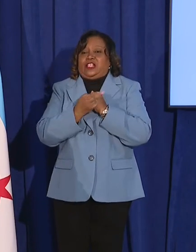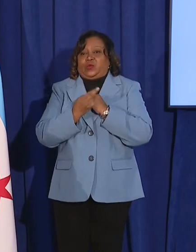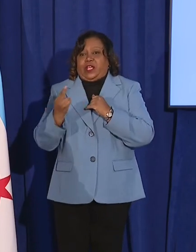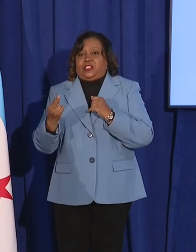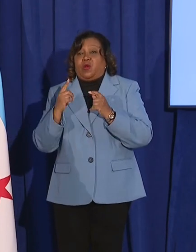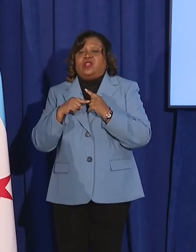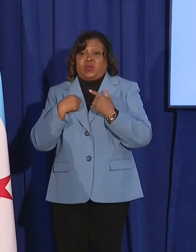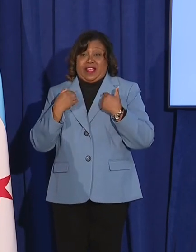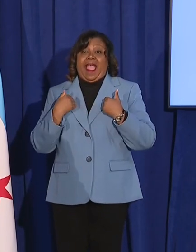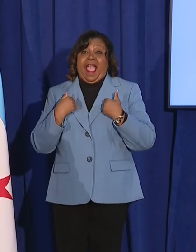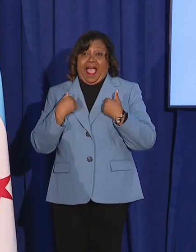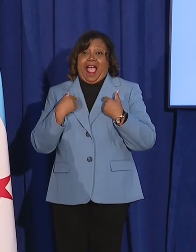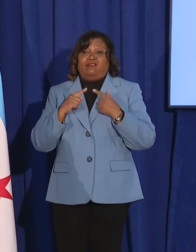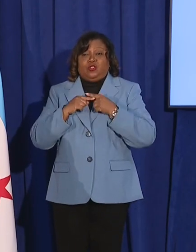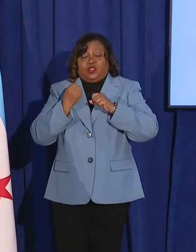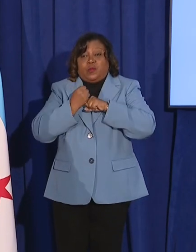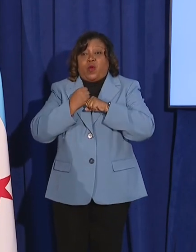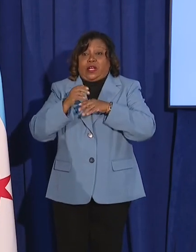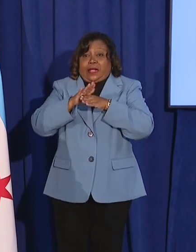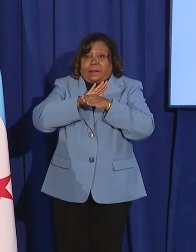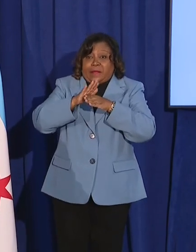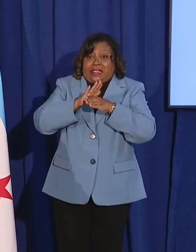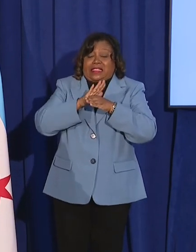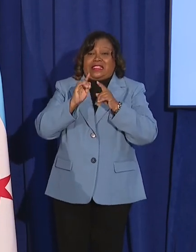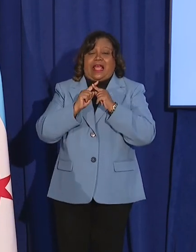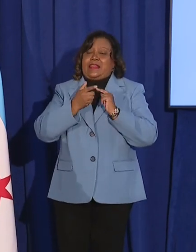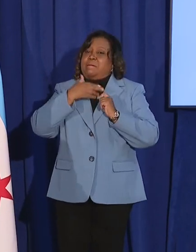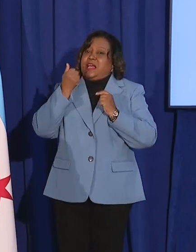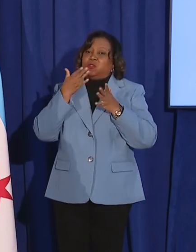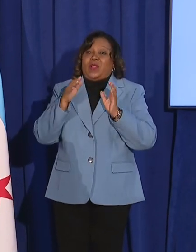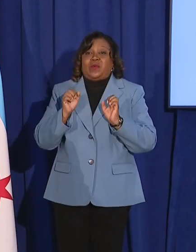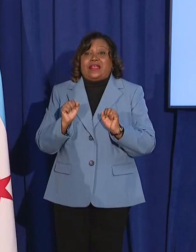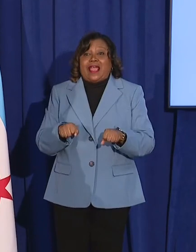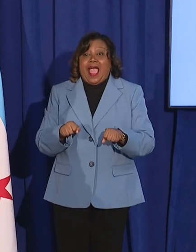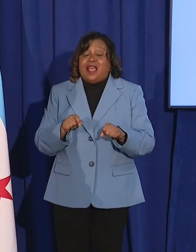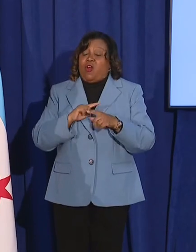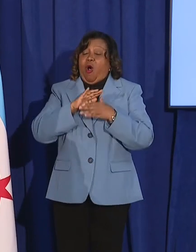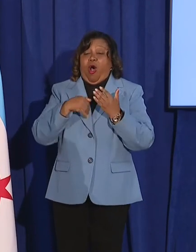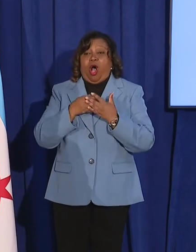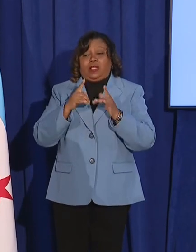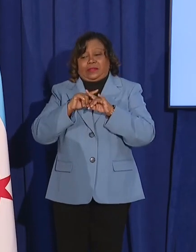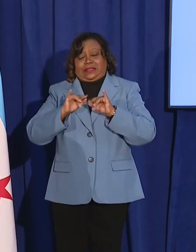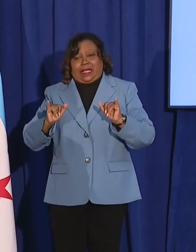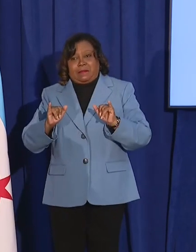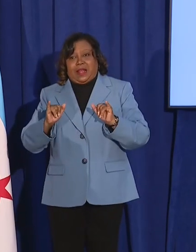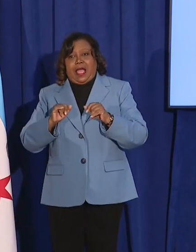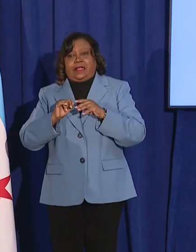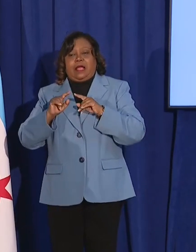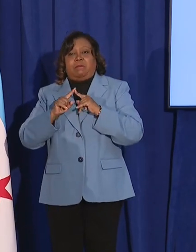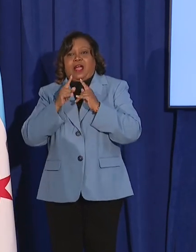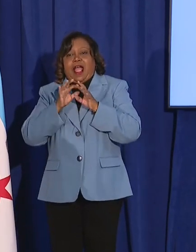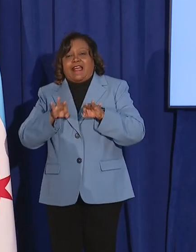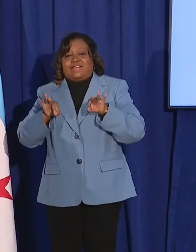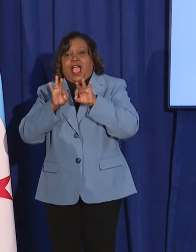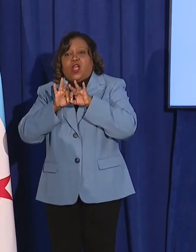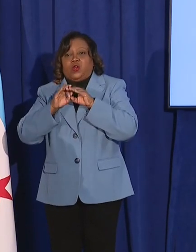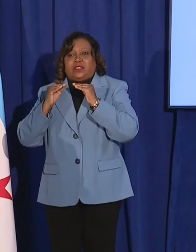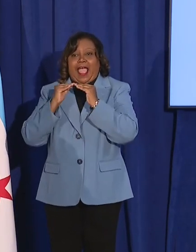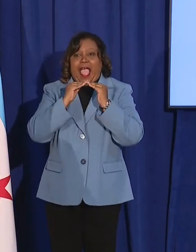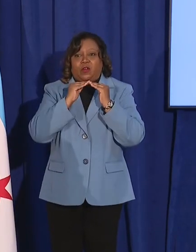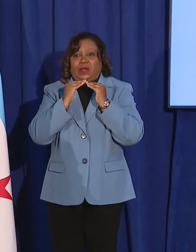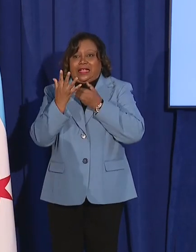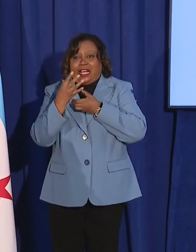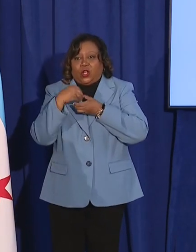resource we have to support our businesses in the best way we can, all while being guided by our values of equity